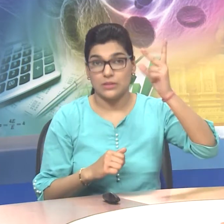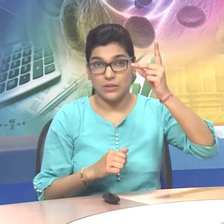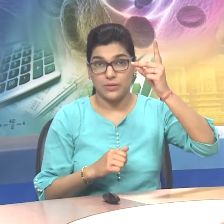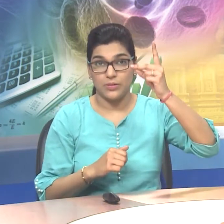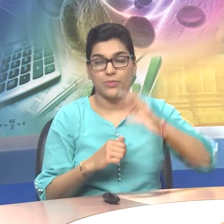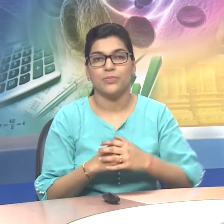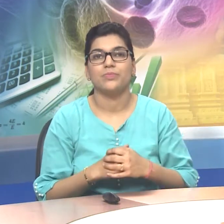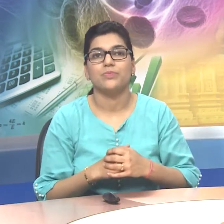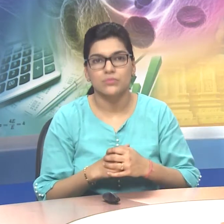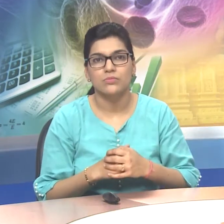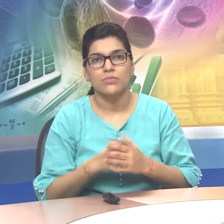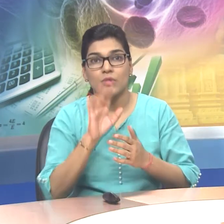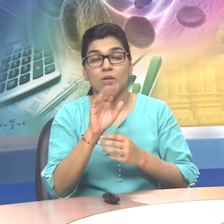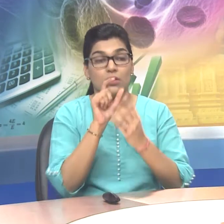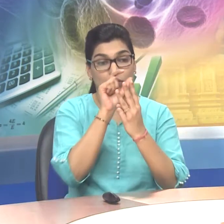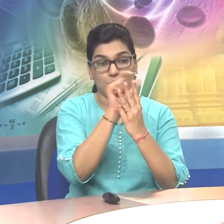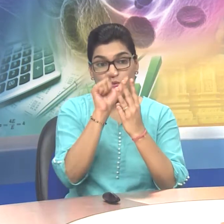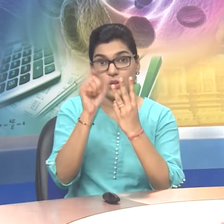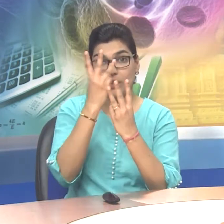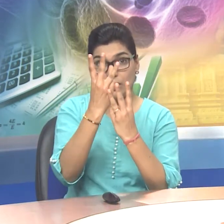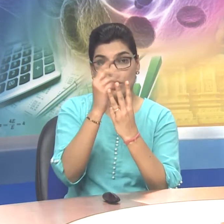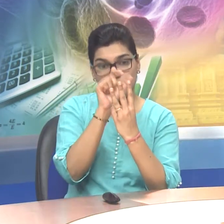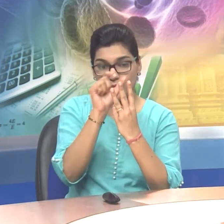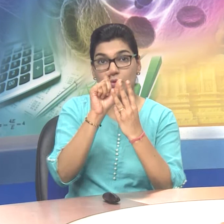The name is civilization. Second word is